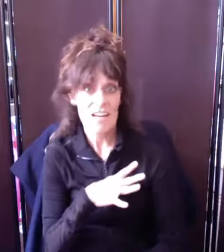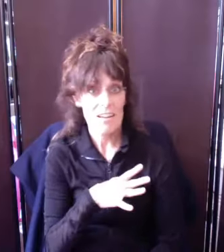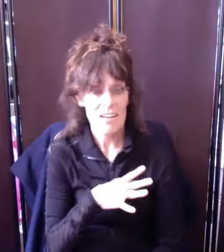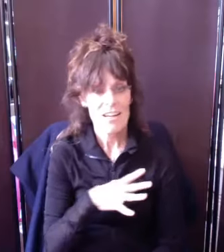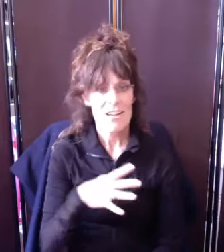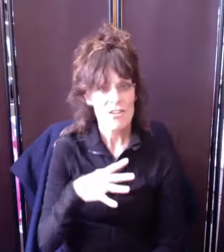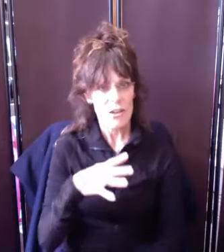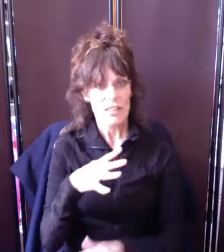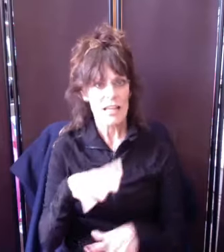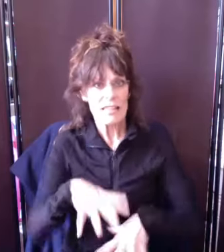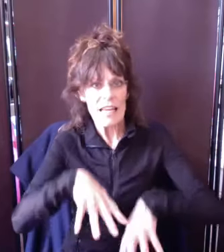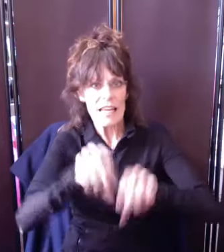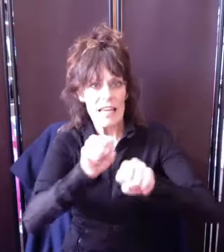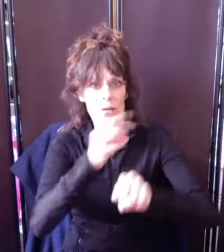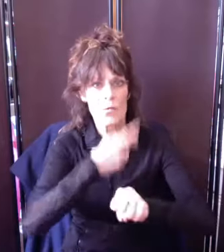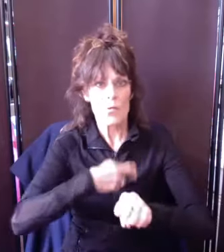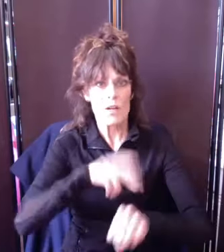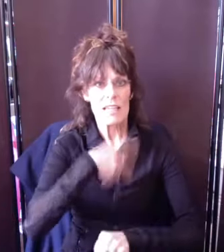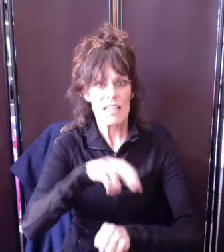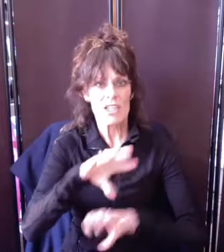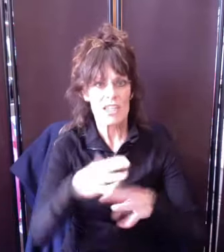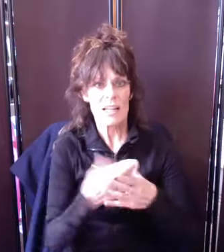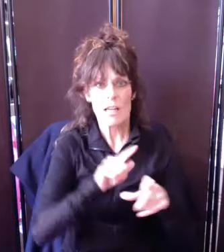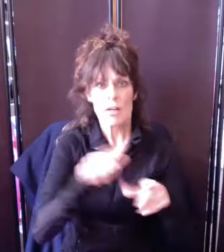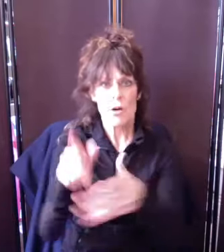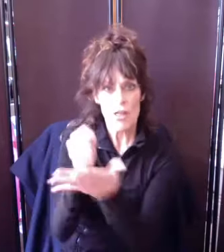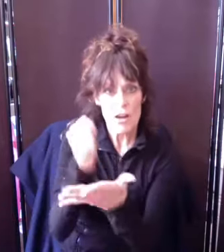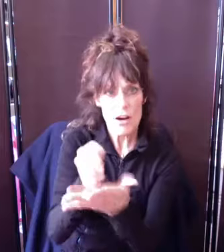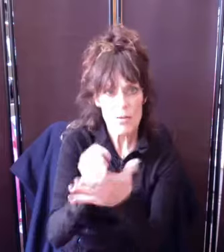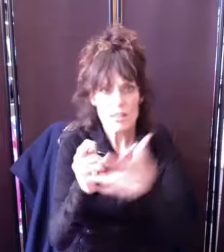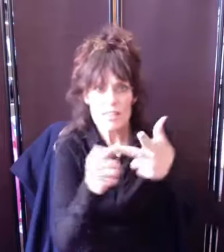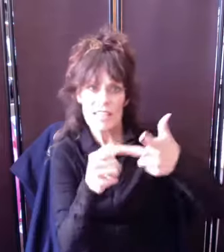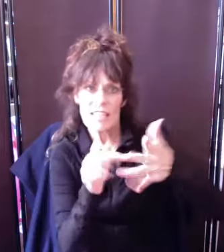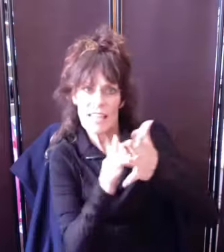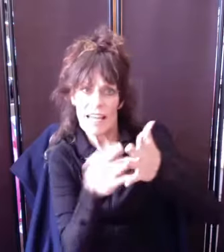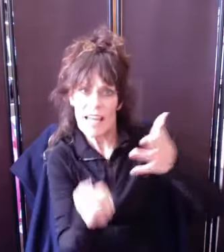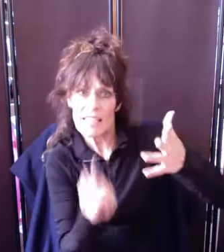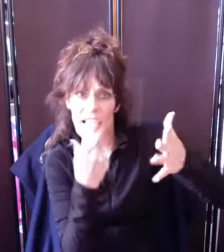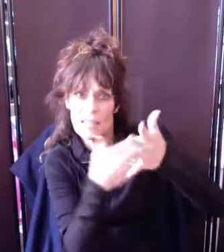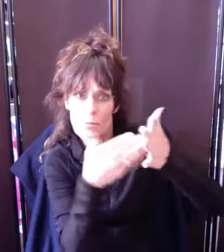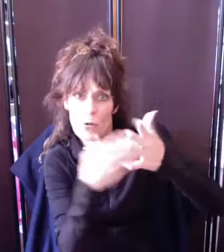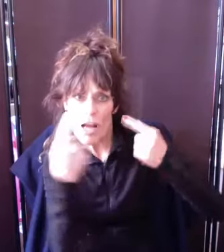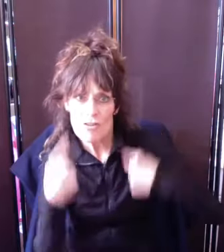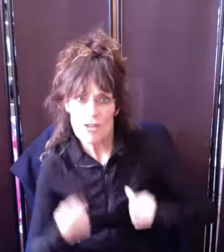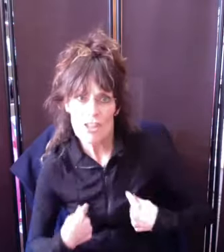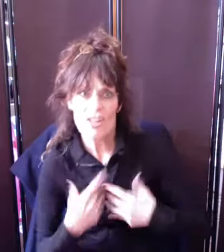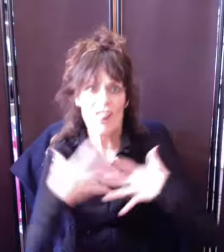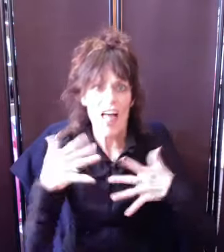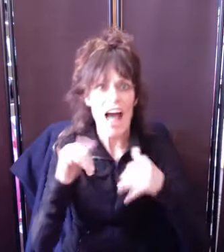religion classes. I start going to therapy. I start taking antidepressants. I start doing a lot of yoga. I can put my legs behind my